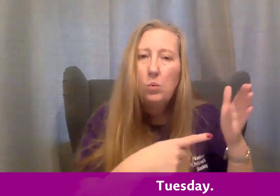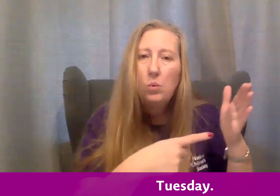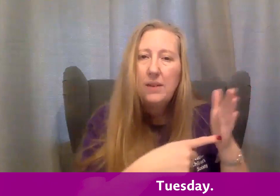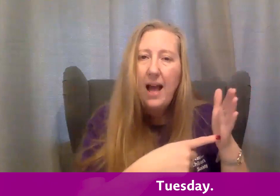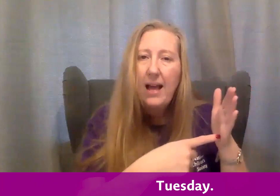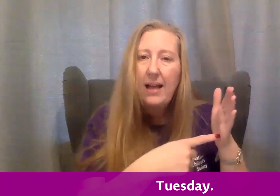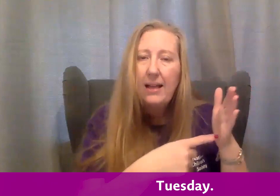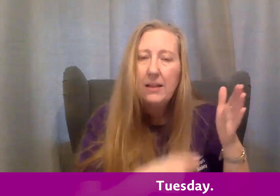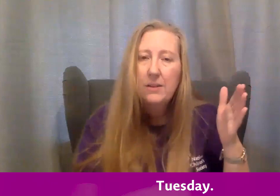tuesday